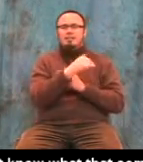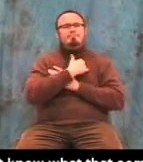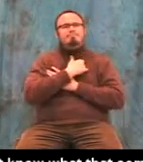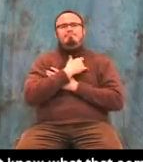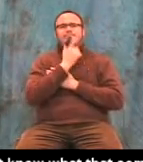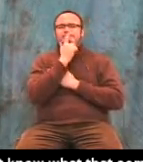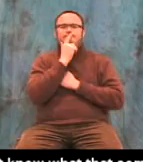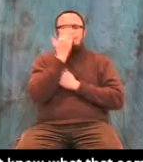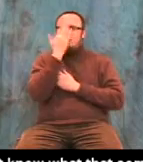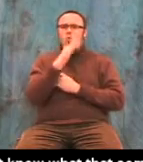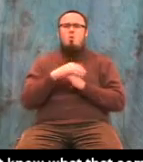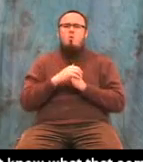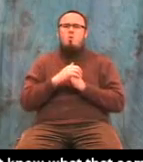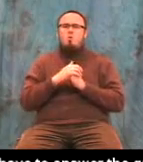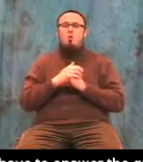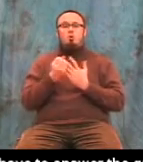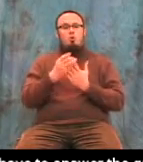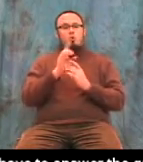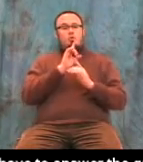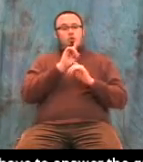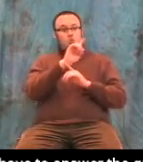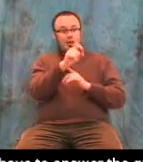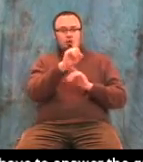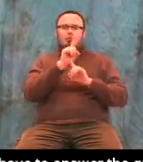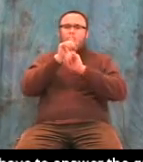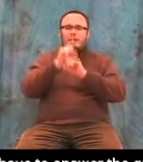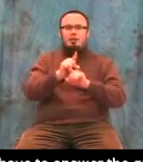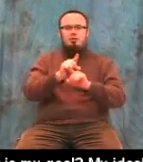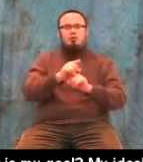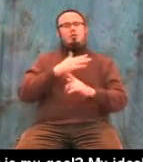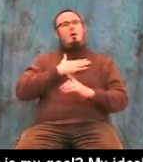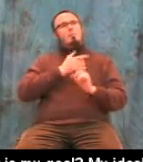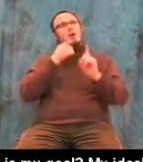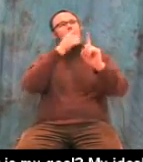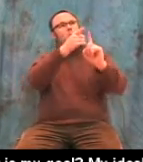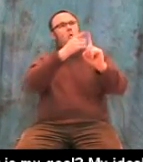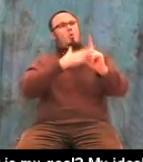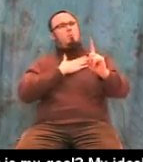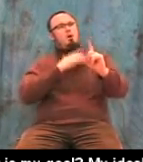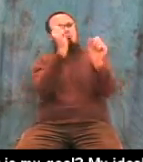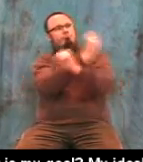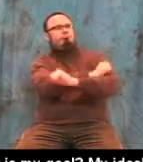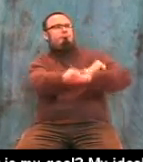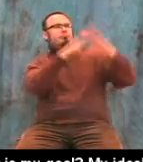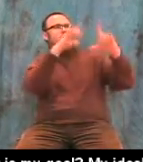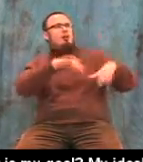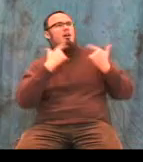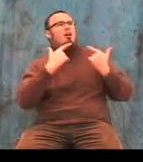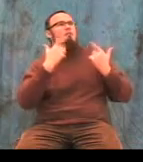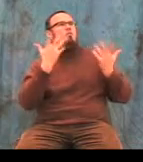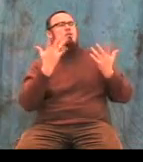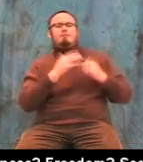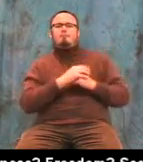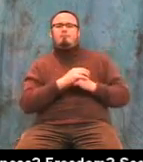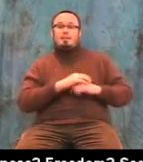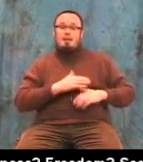is. So you have to answer the question, what is my goal, my ideal life? Happiness?